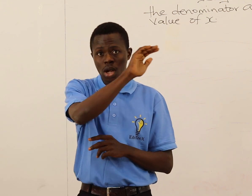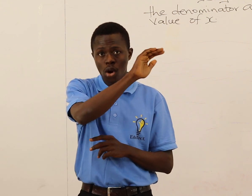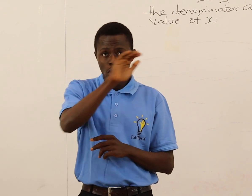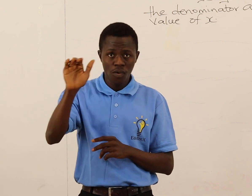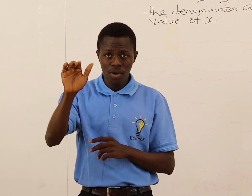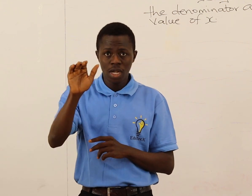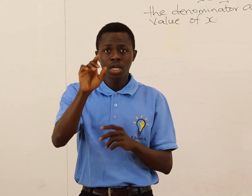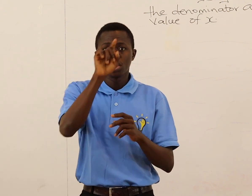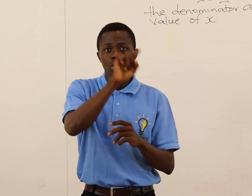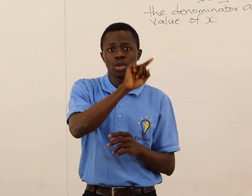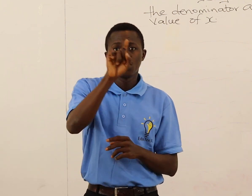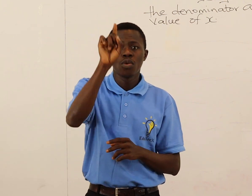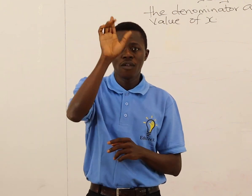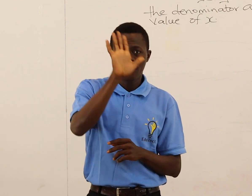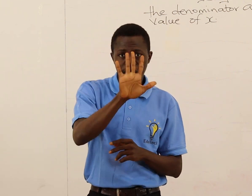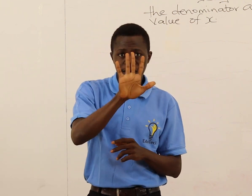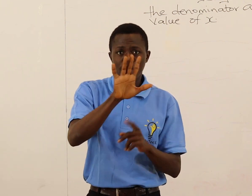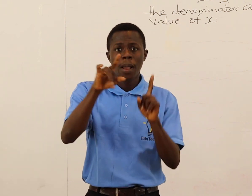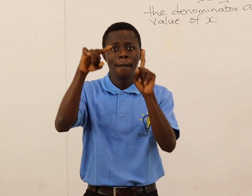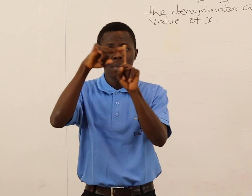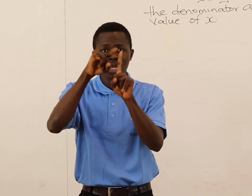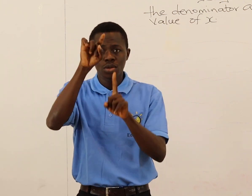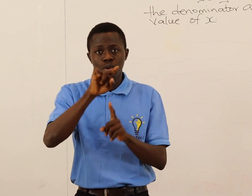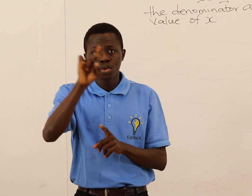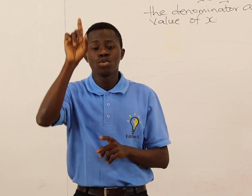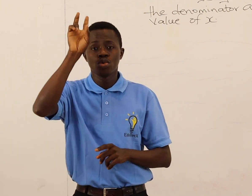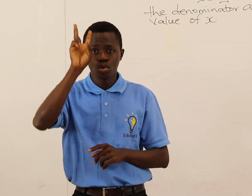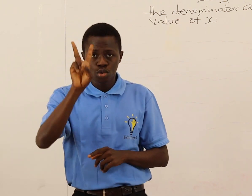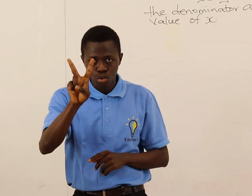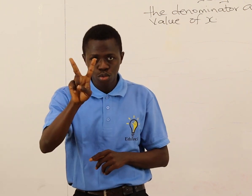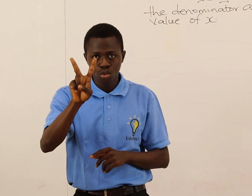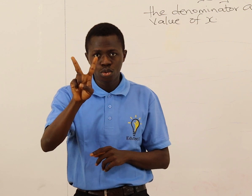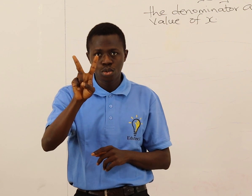So we have 1 divided by square root of 5 plus square root of 2.